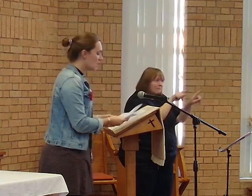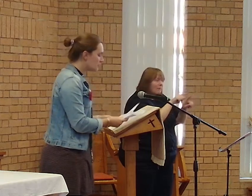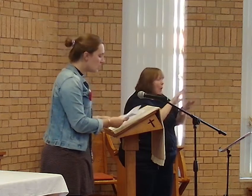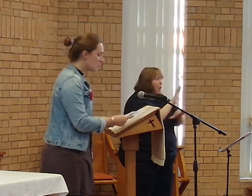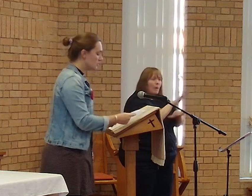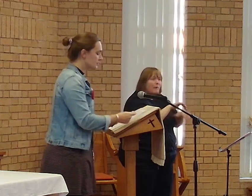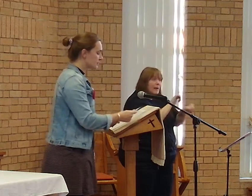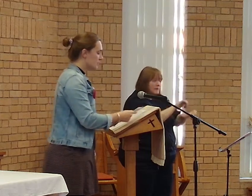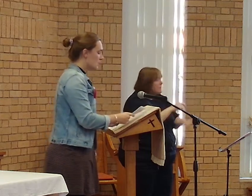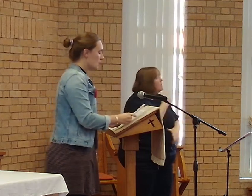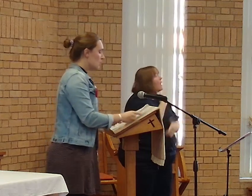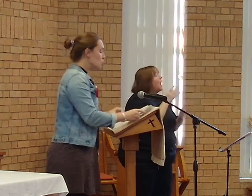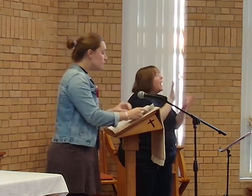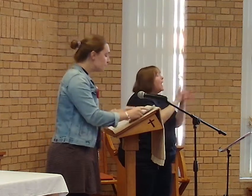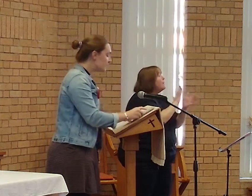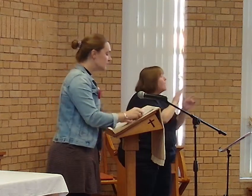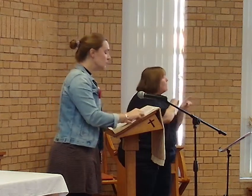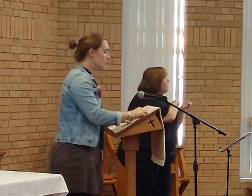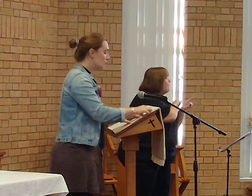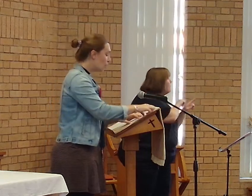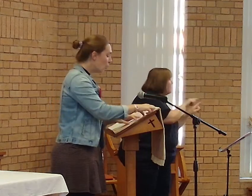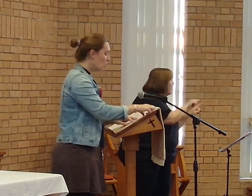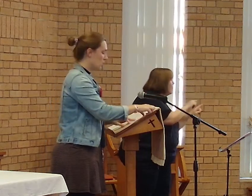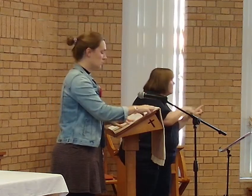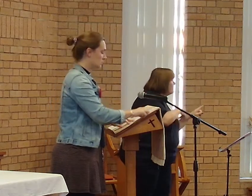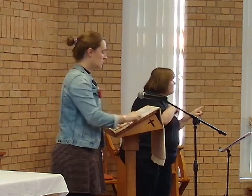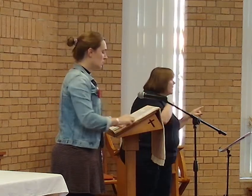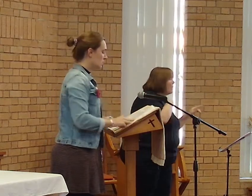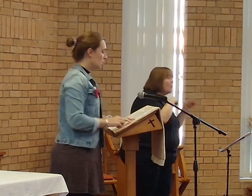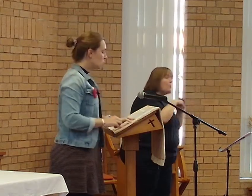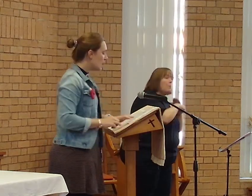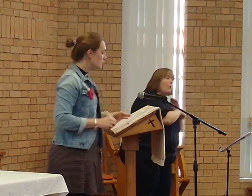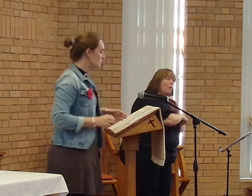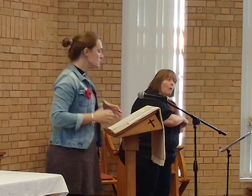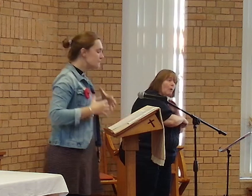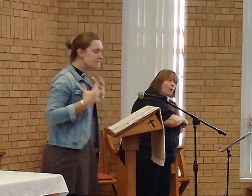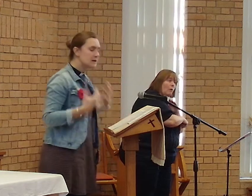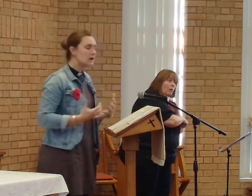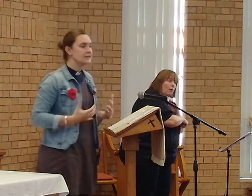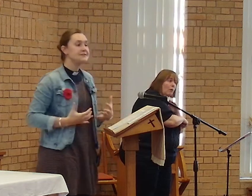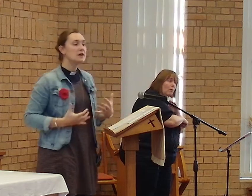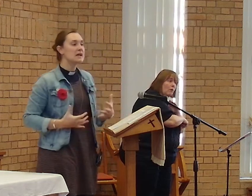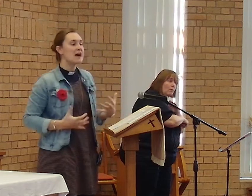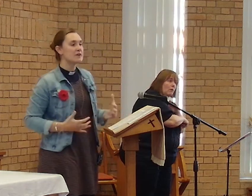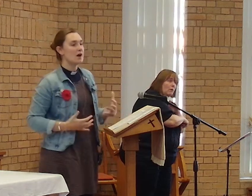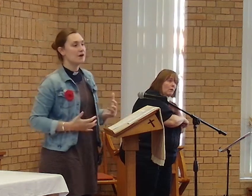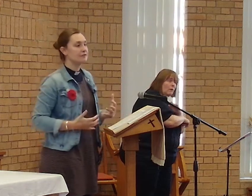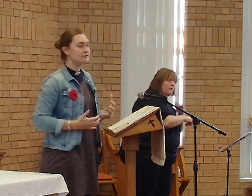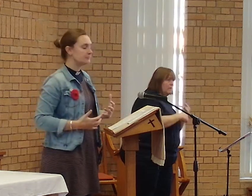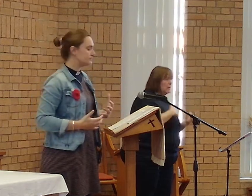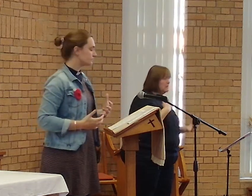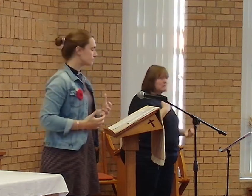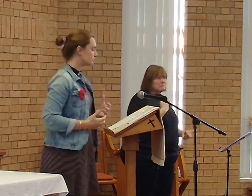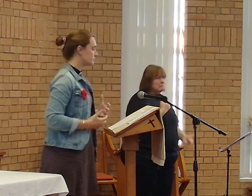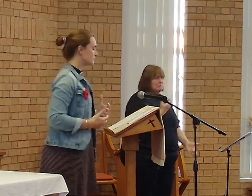Happy are those who feel poor. When you feel like you don't have